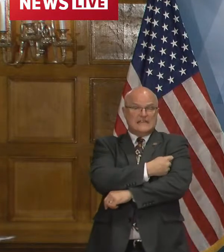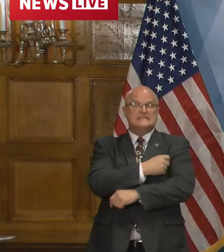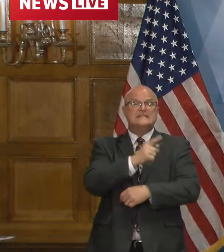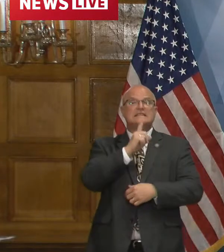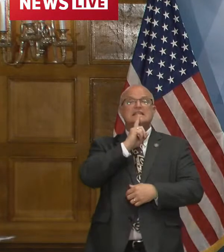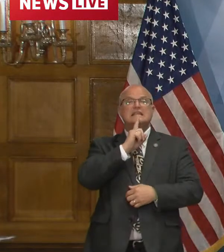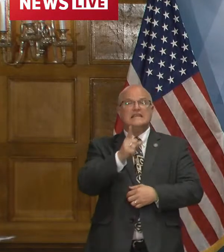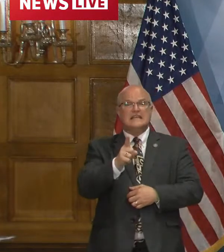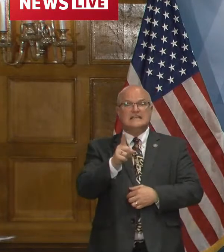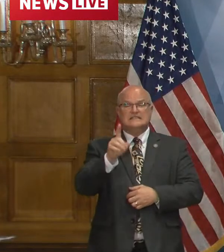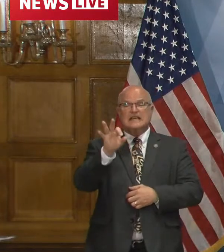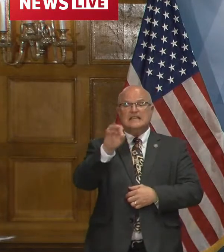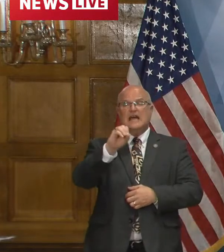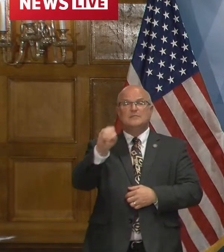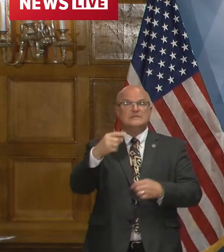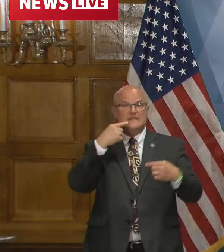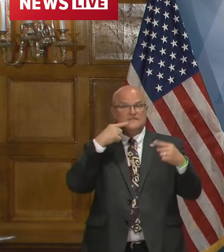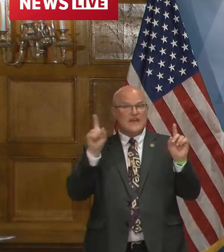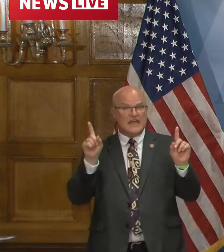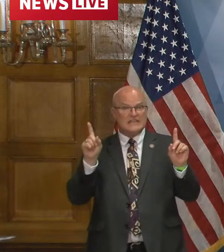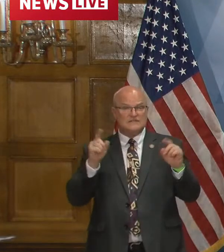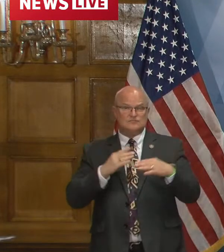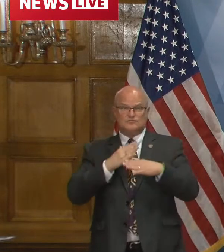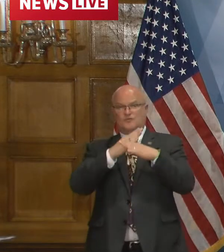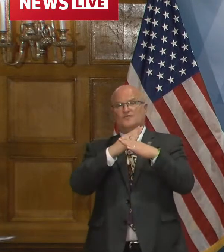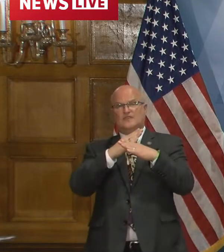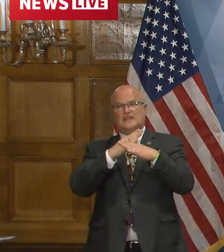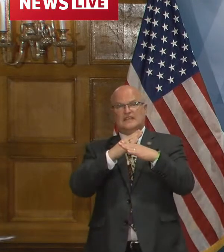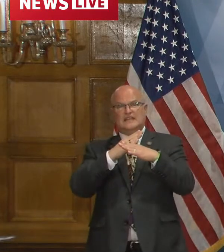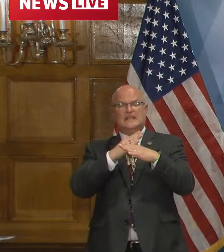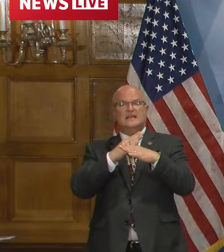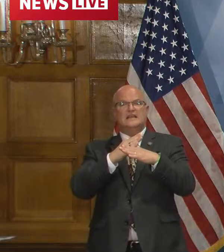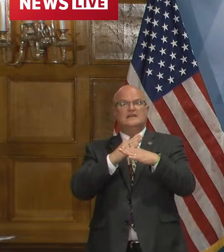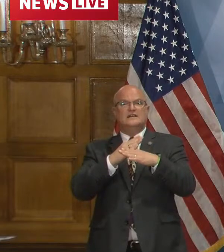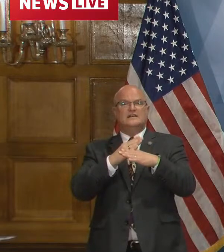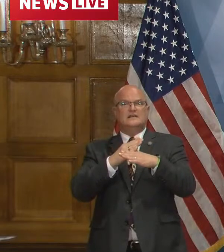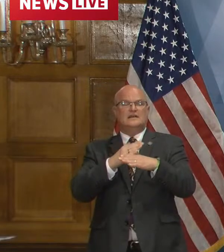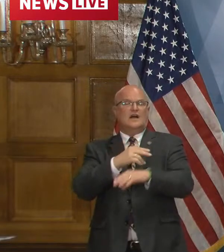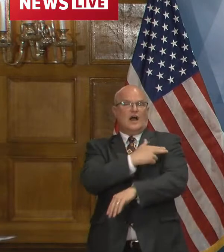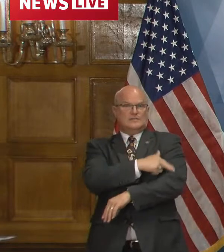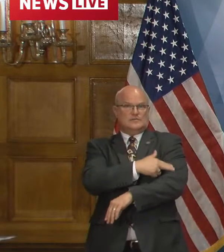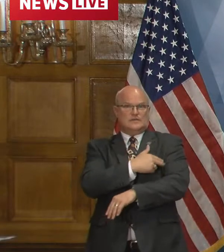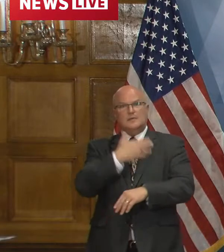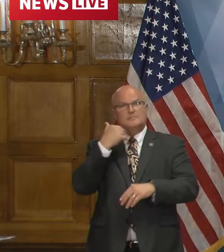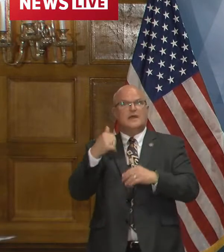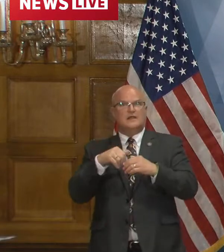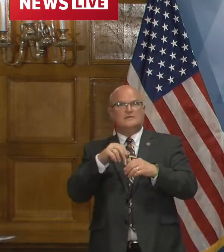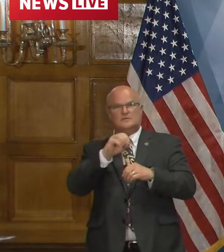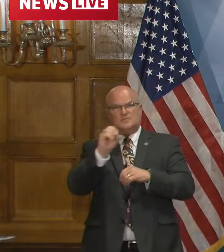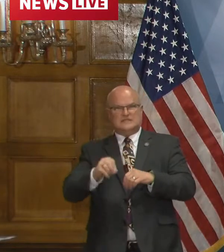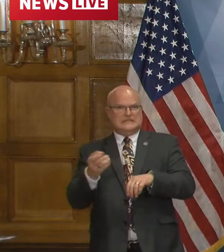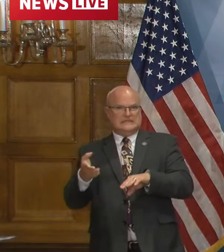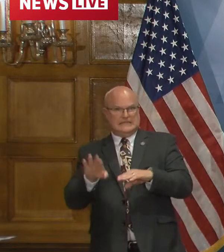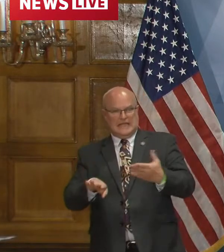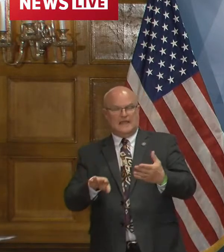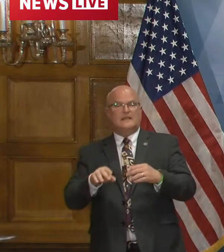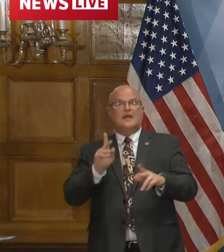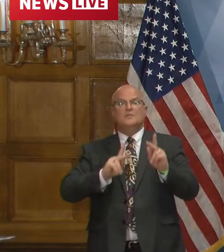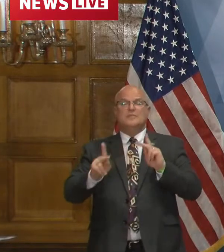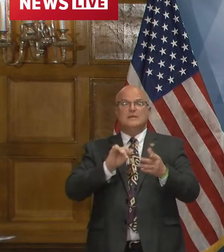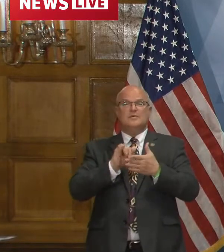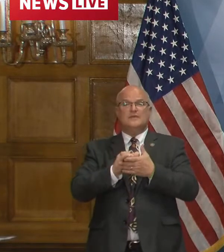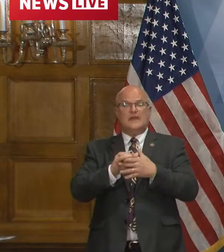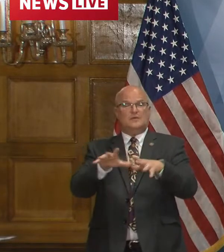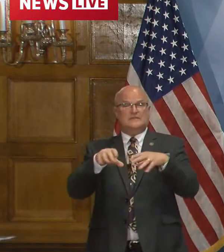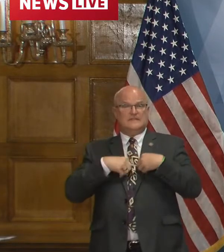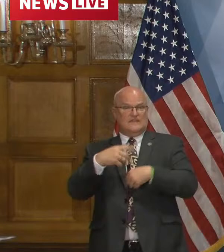is 90% effective in preventing hospitalizations or better and death, and that breakthroughs that for individuals